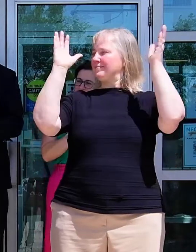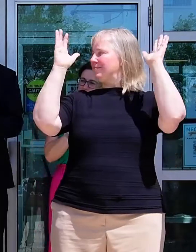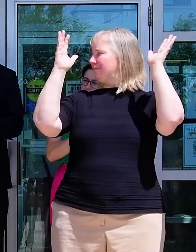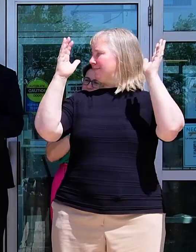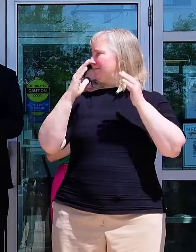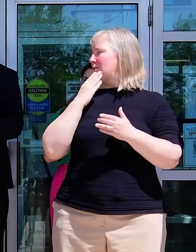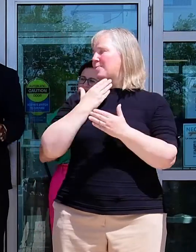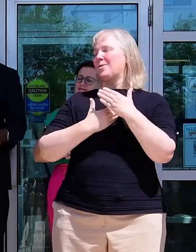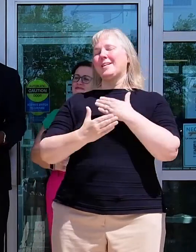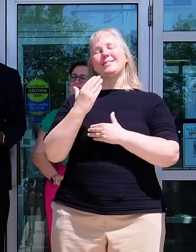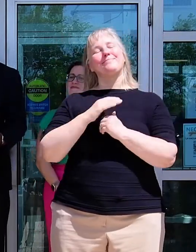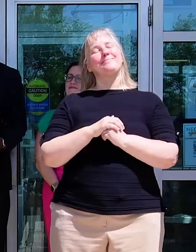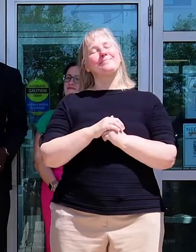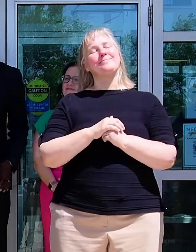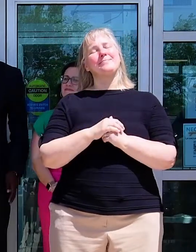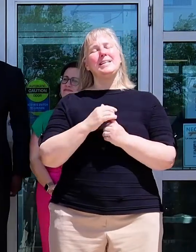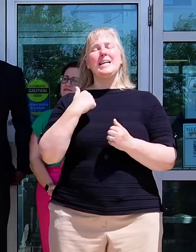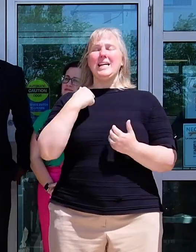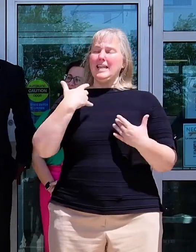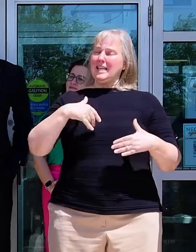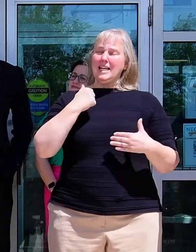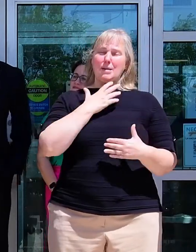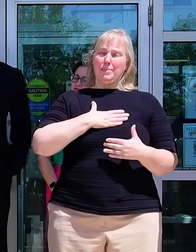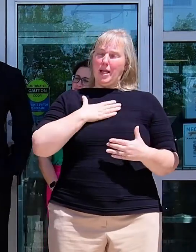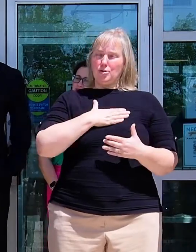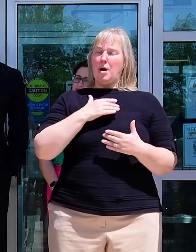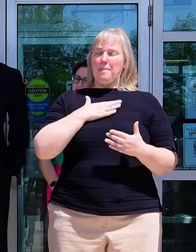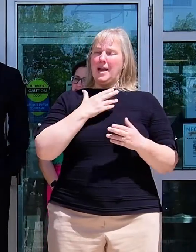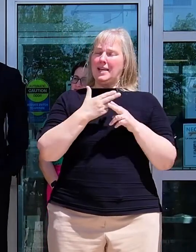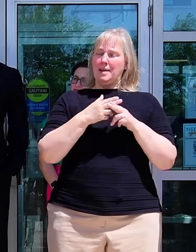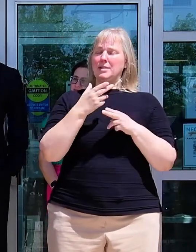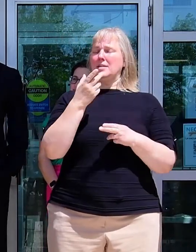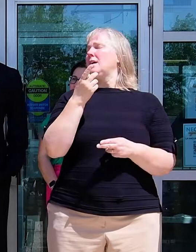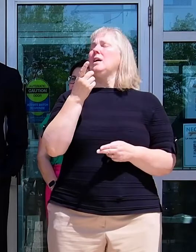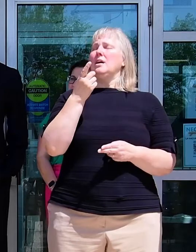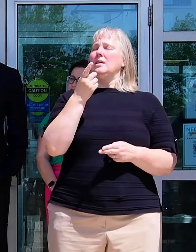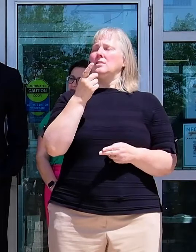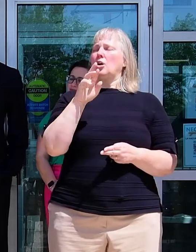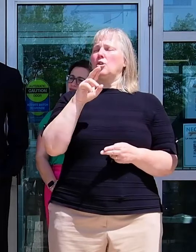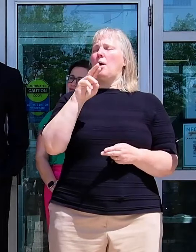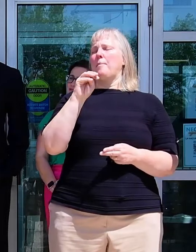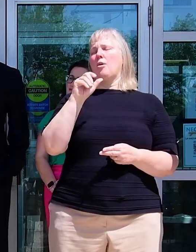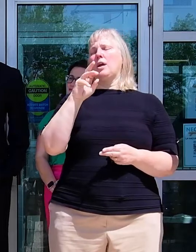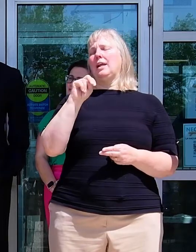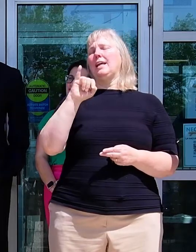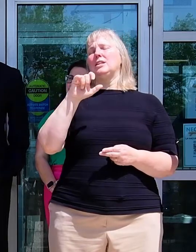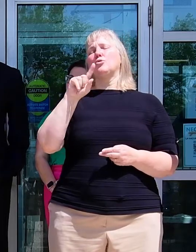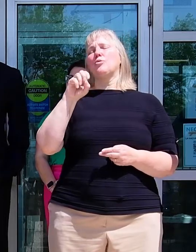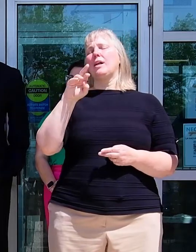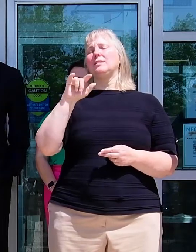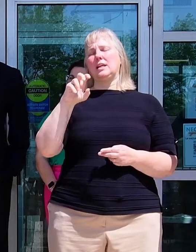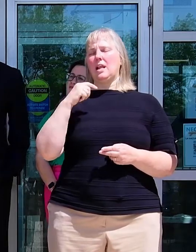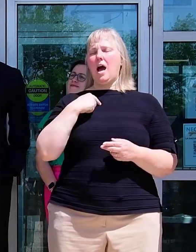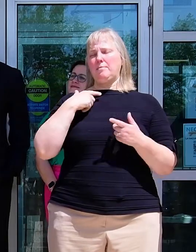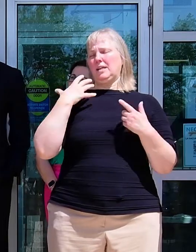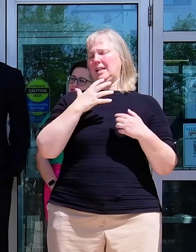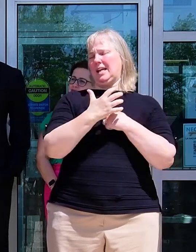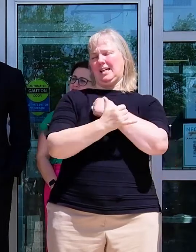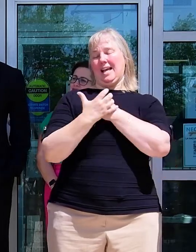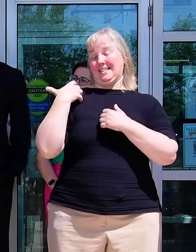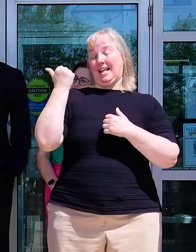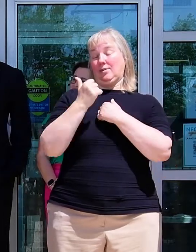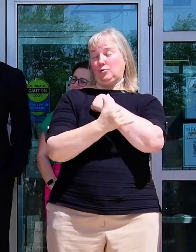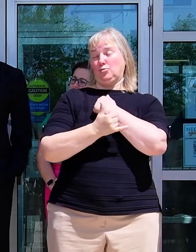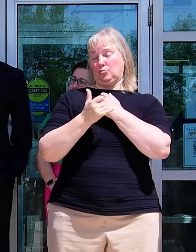Good morning. It is a pleasure to be here. My name is Dr. Mariana Israelson. I'm the Executive Director of Grassroots Crisis Intervention.